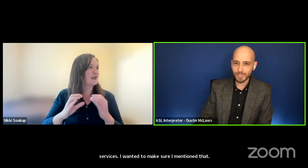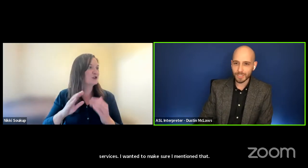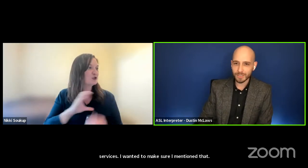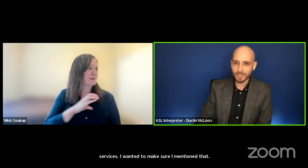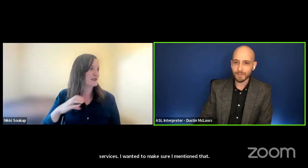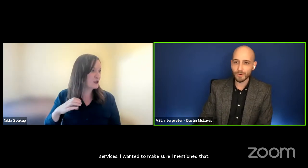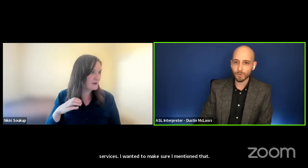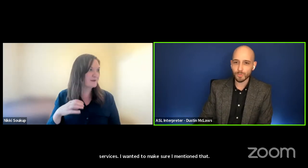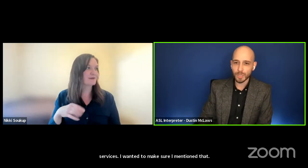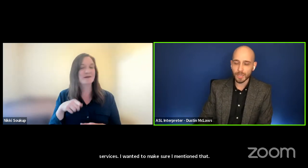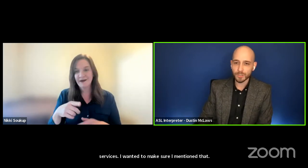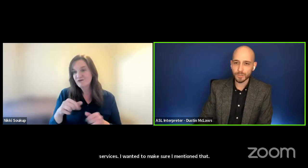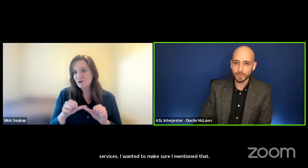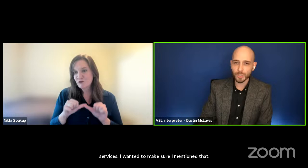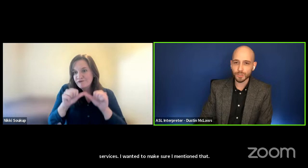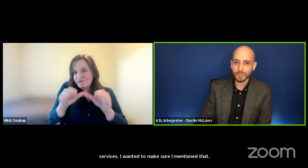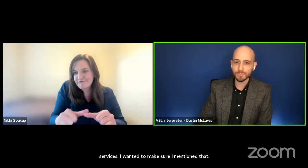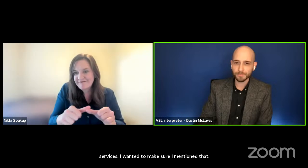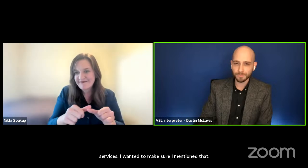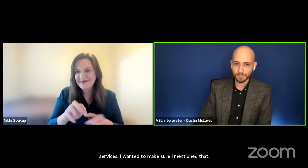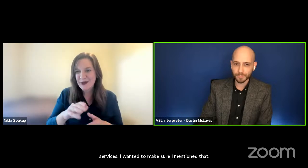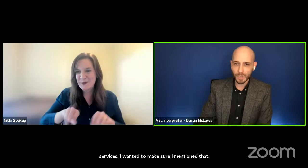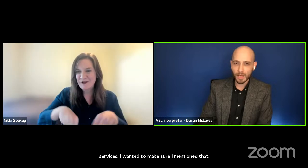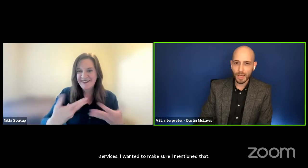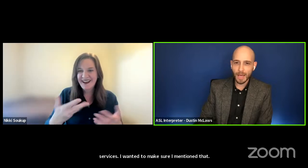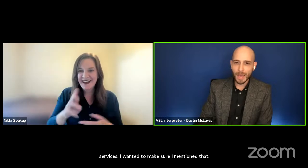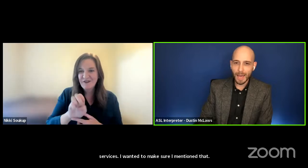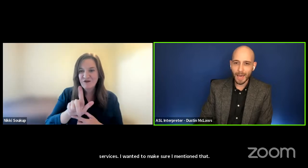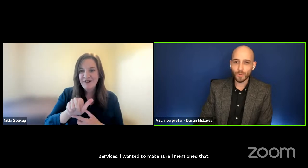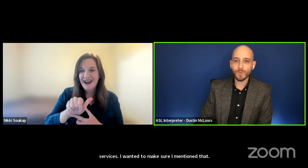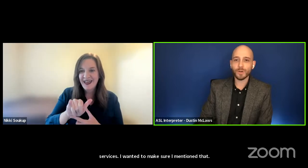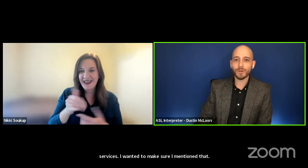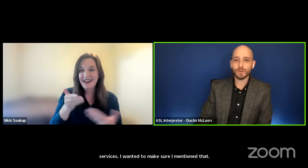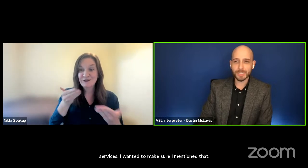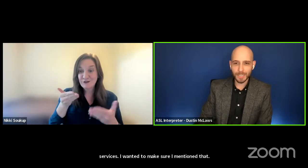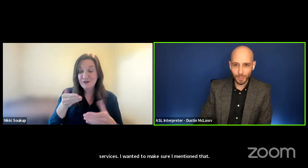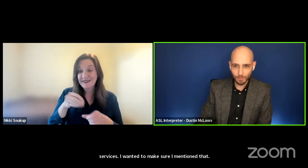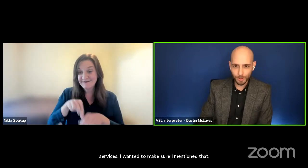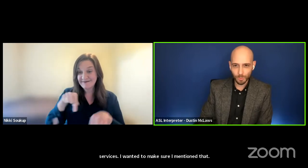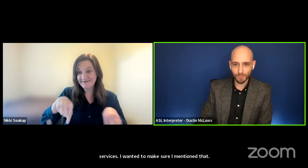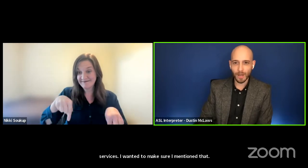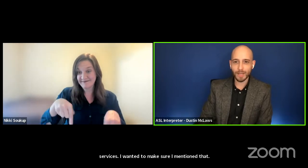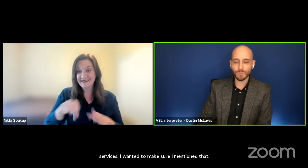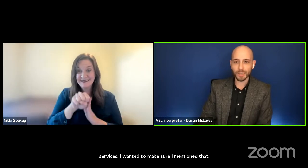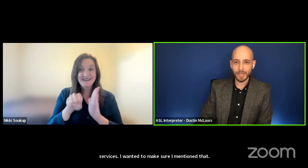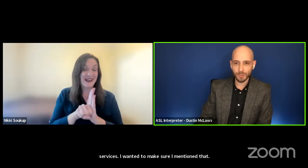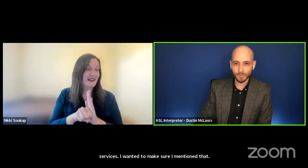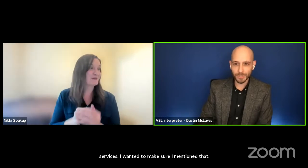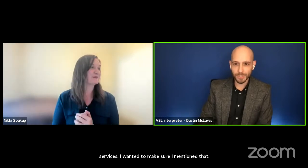the FCC, the Federal Communications Commission. And